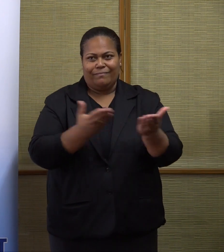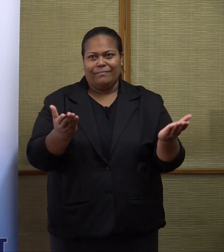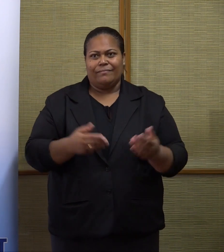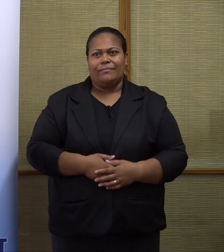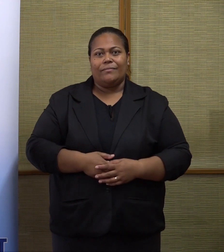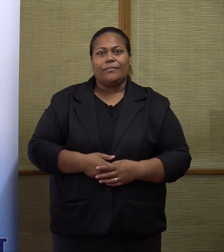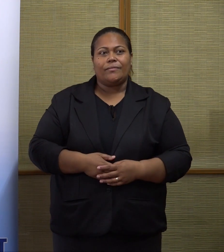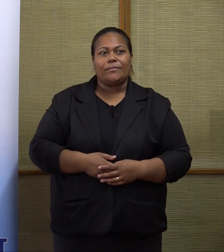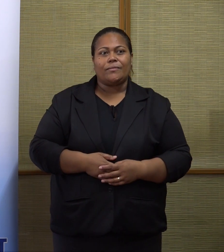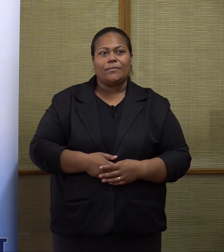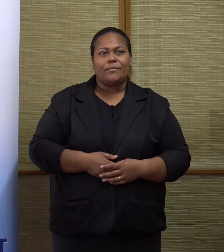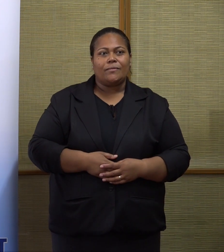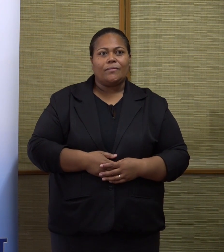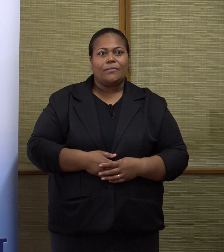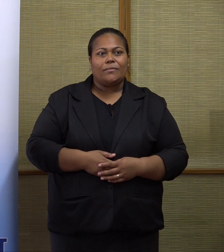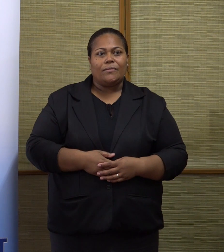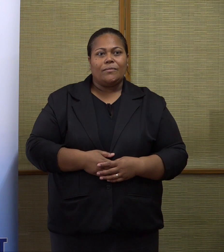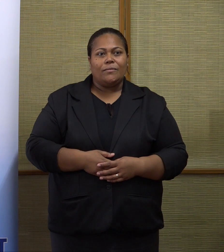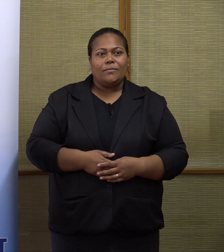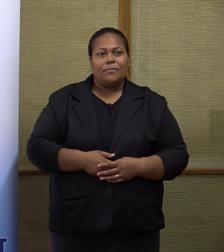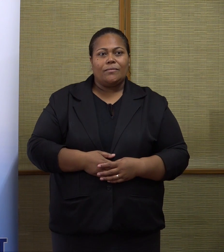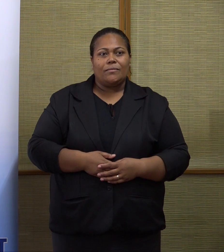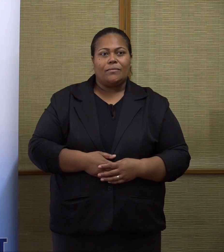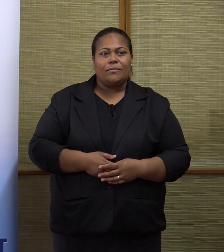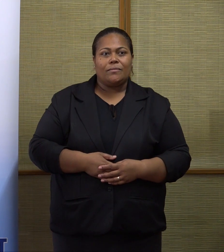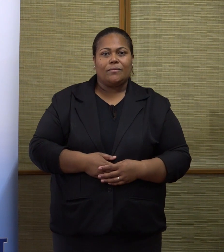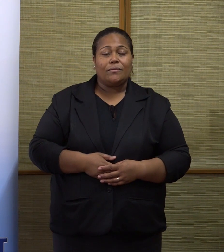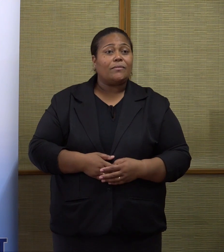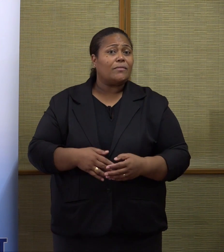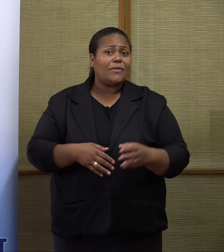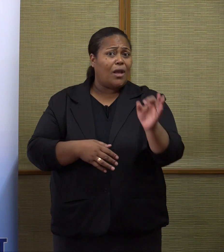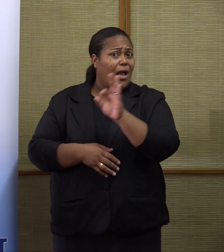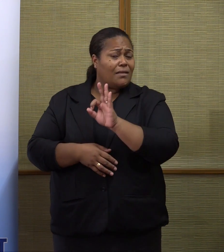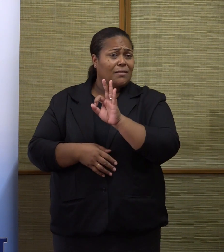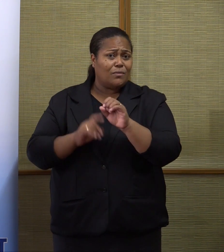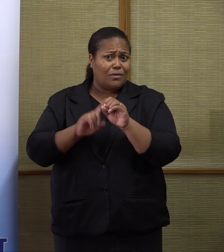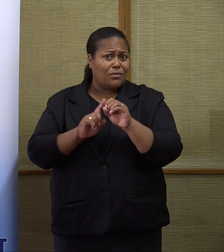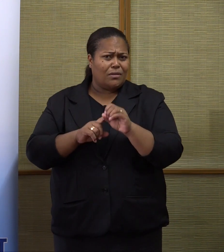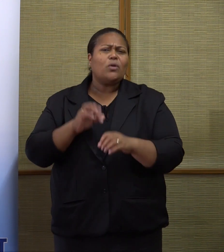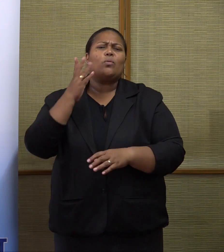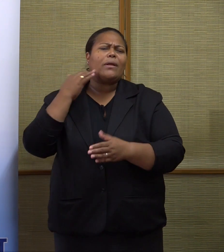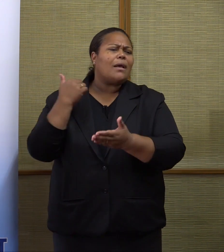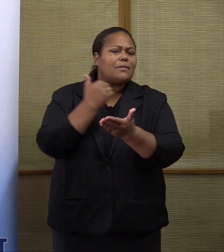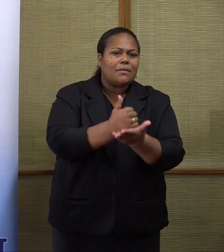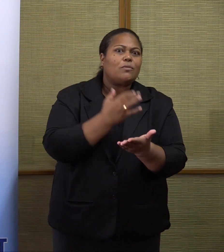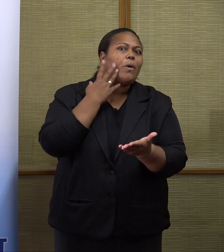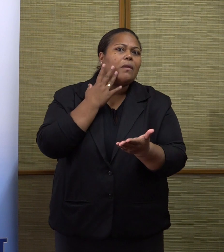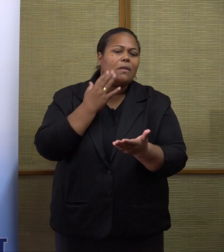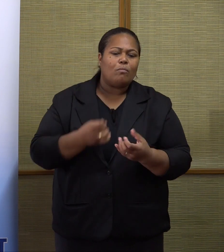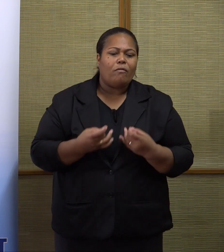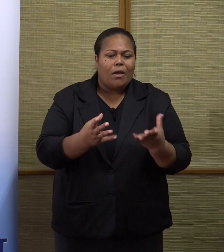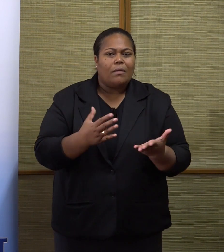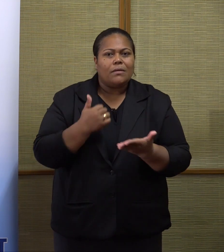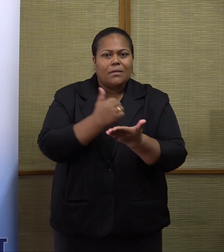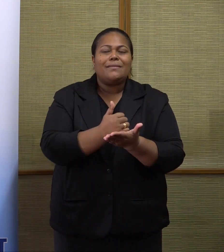the question? Assistance, when will assistance be provided to this? As soon as we know what